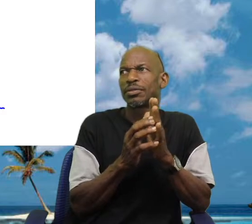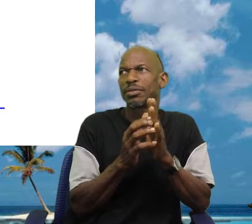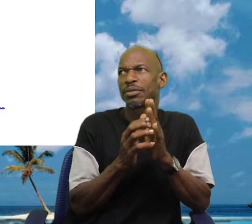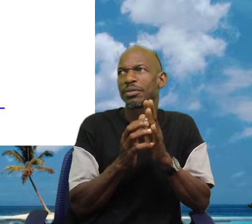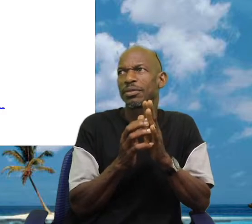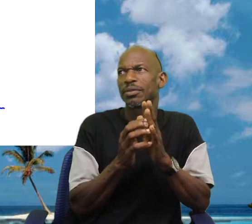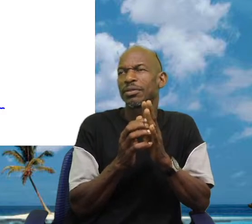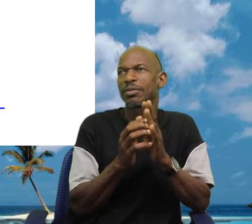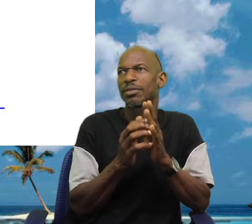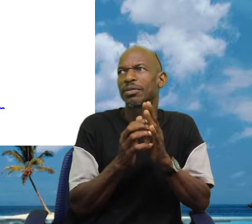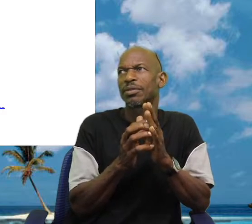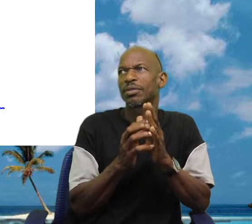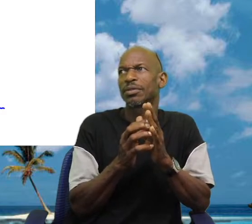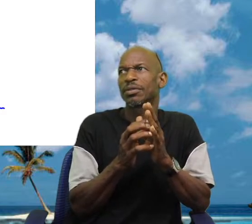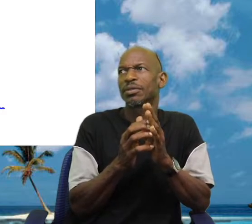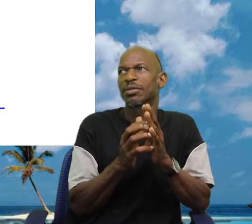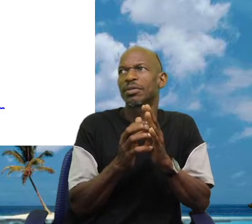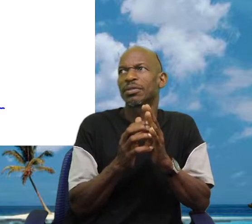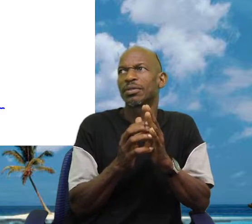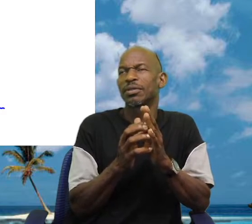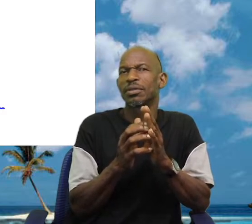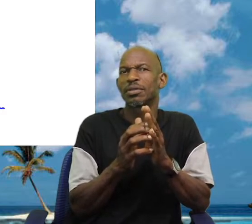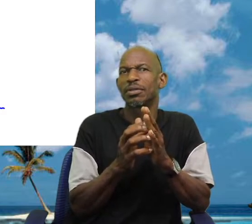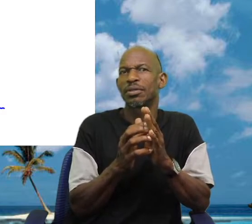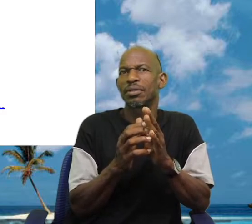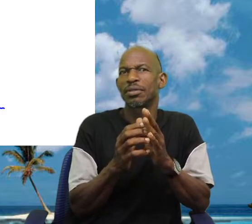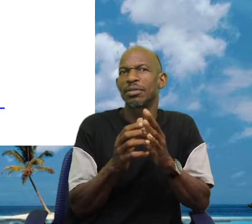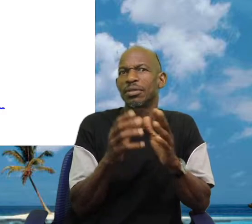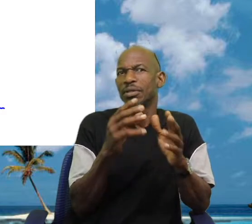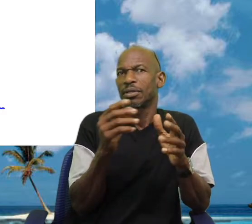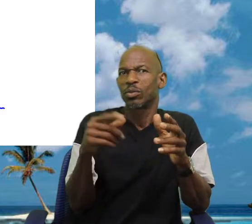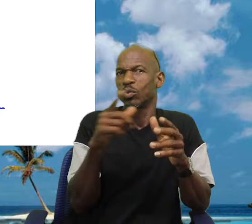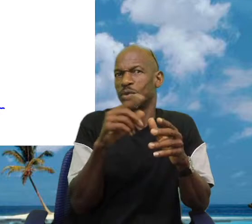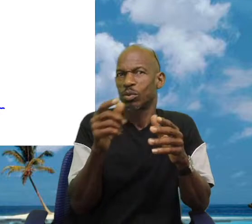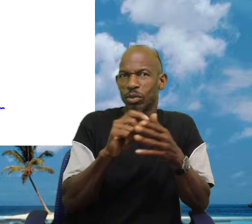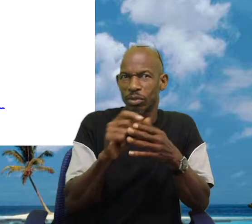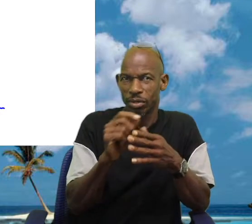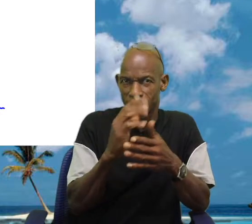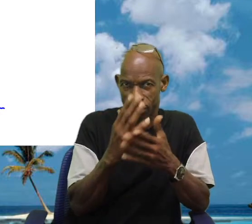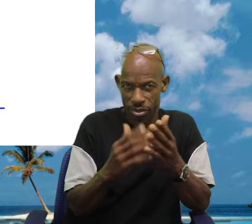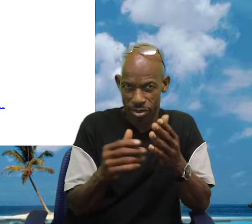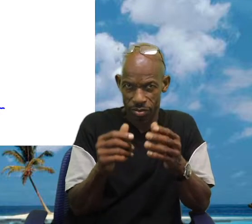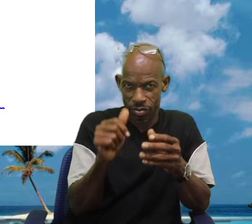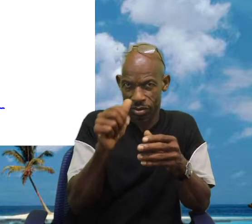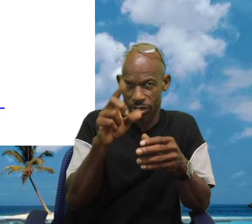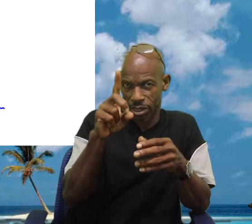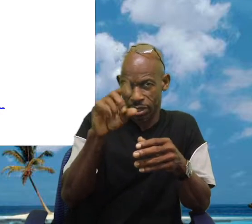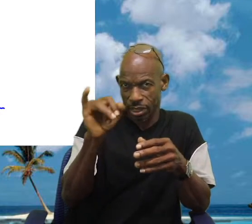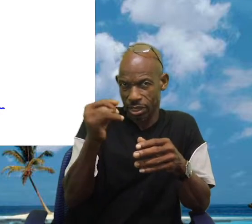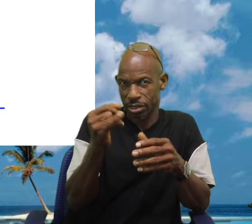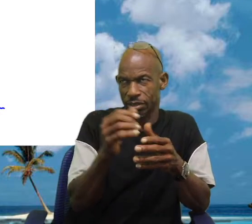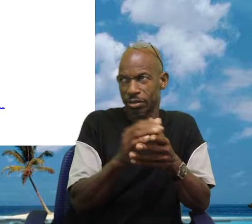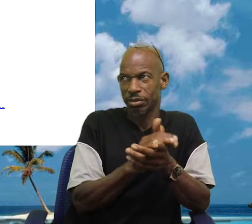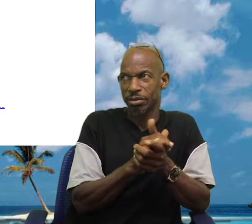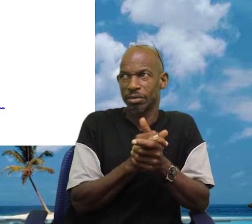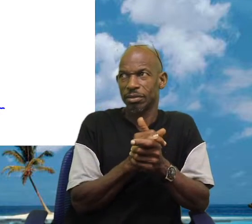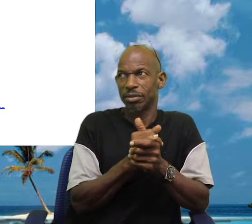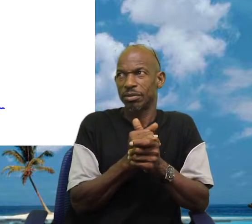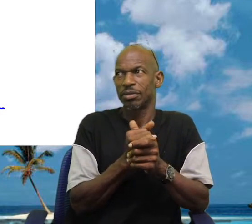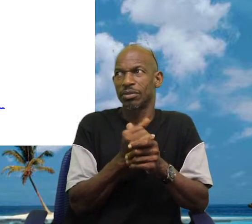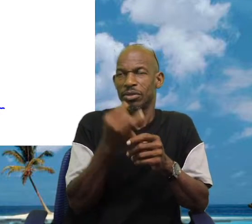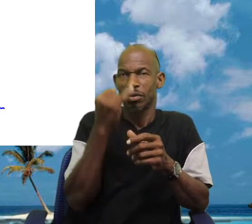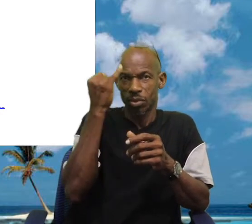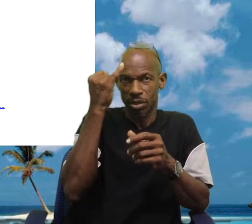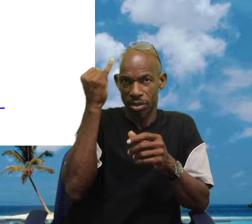And we want to pull out adjectives. So we can look at color. So we just imagine the color of this house